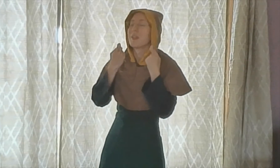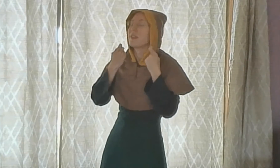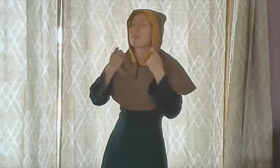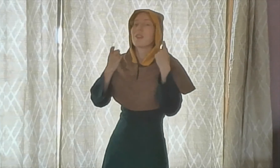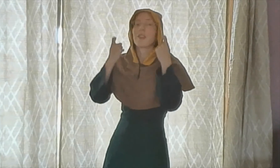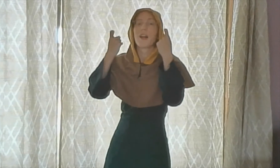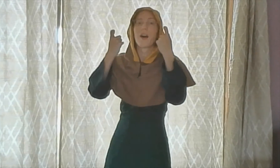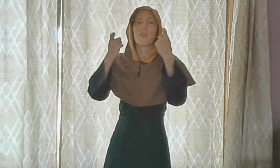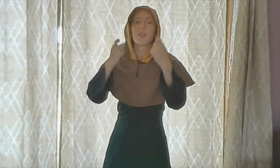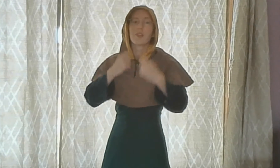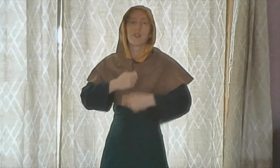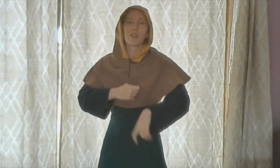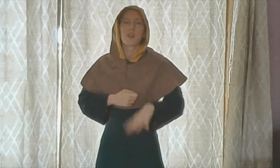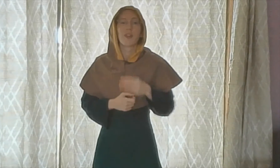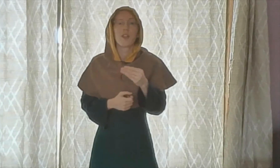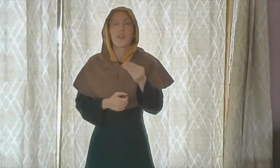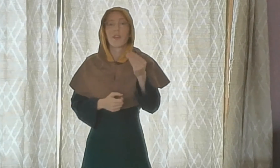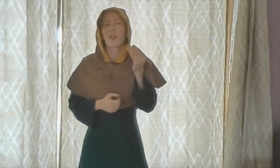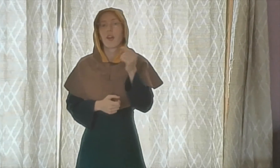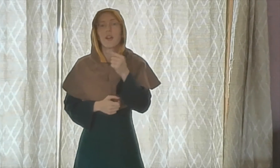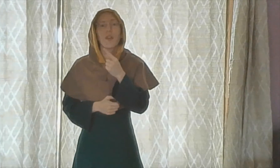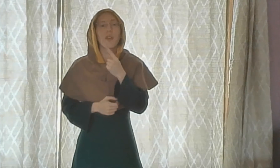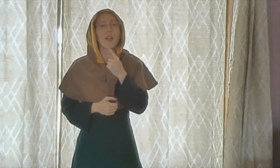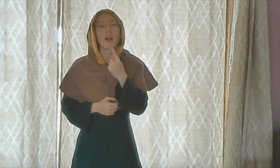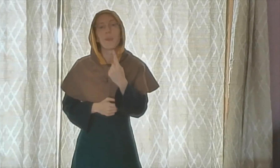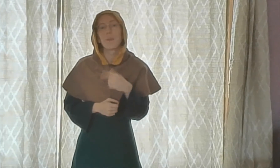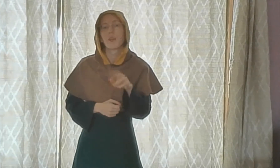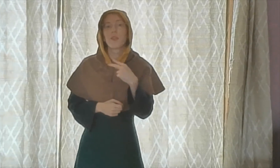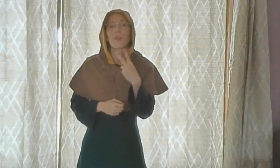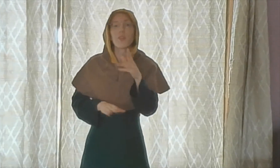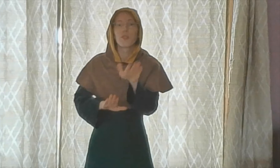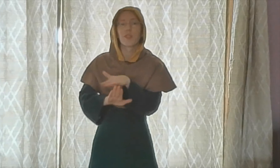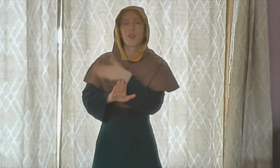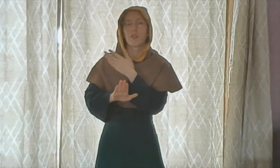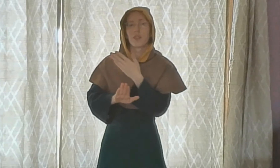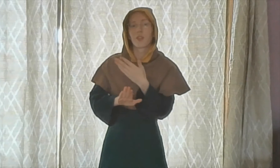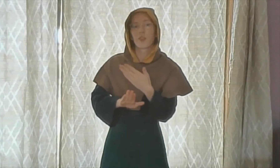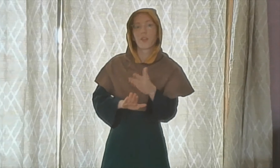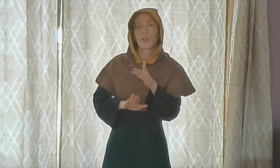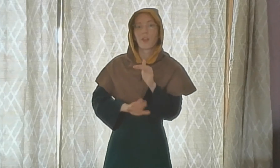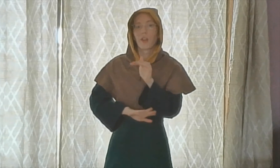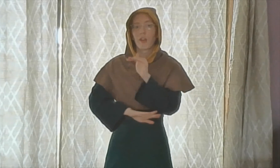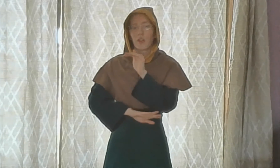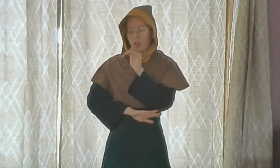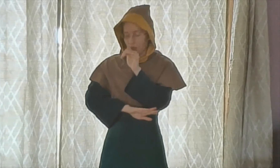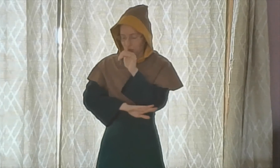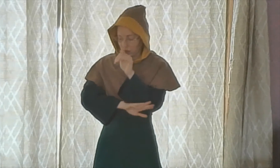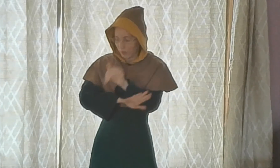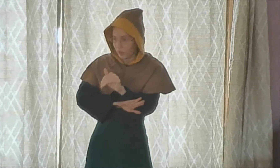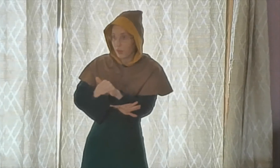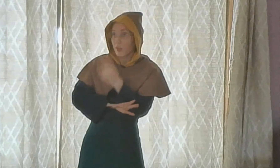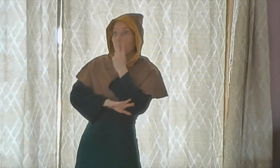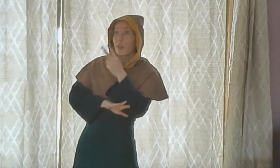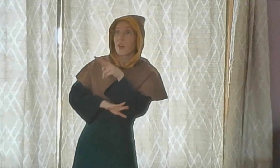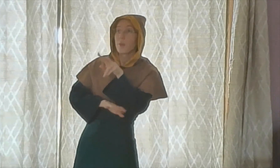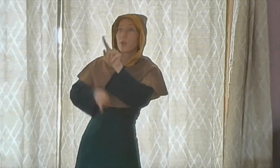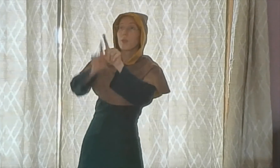your laughter around the fire, and your voice raised soft in song, as I look up to